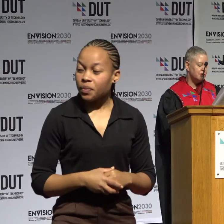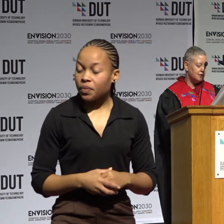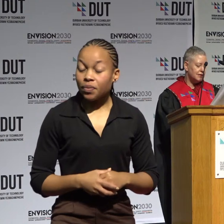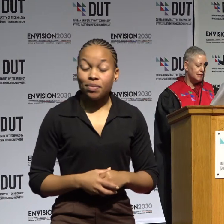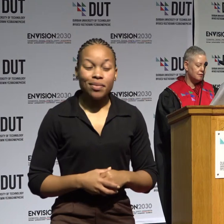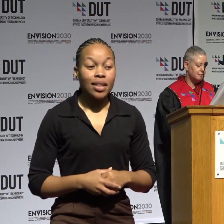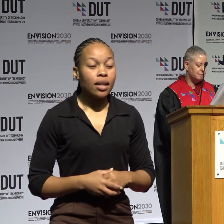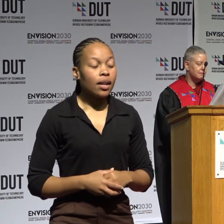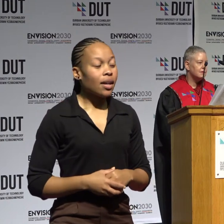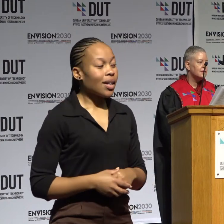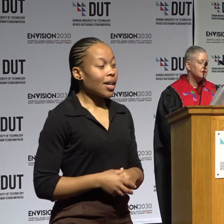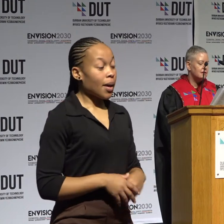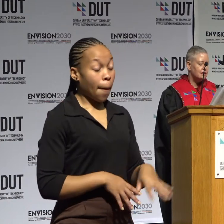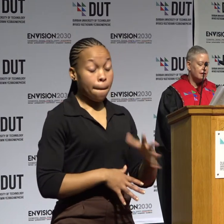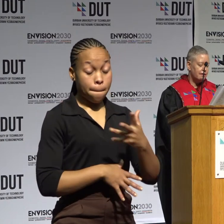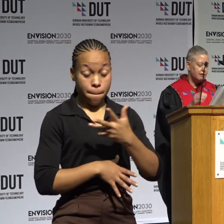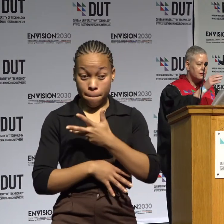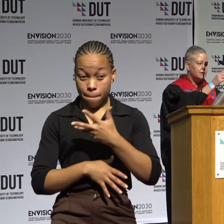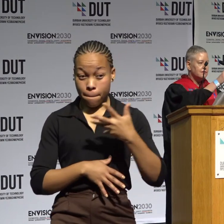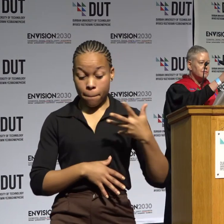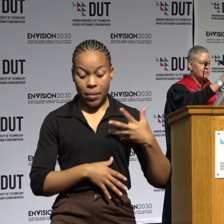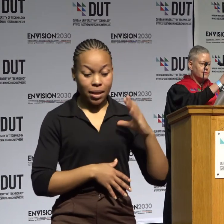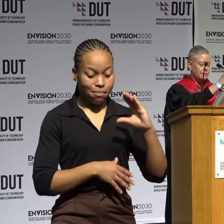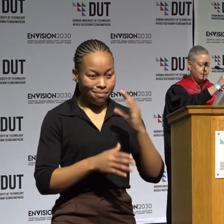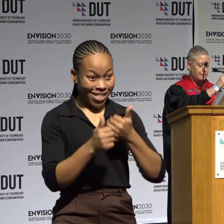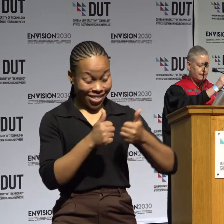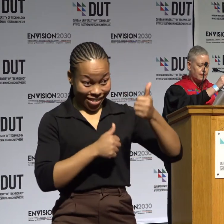Madam Chancellor, I have the honour